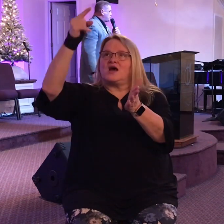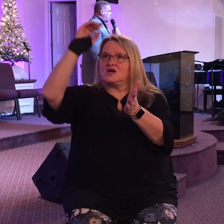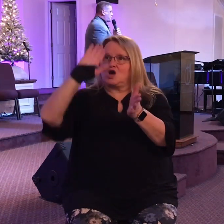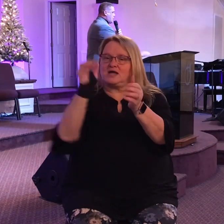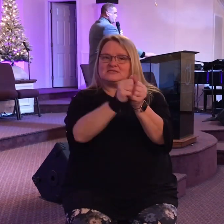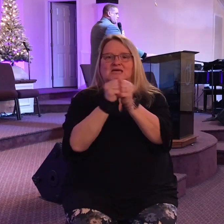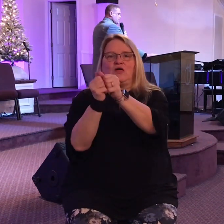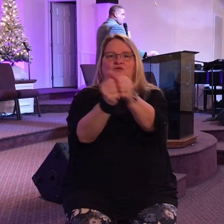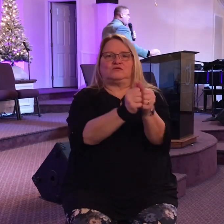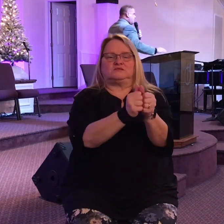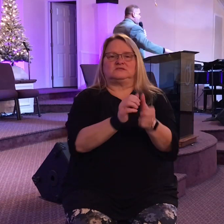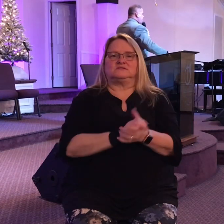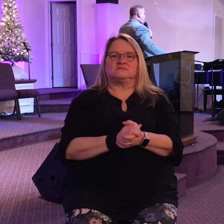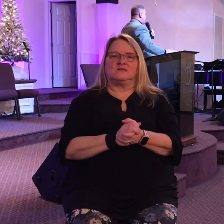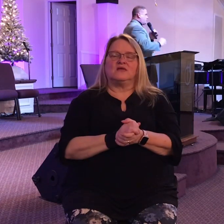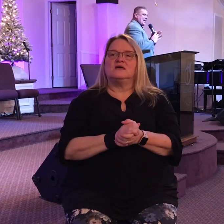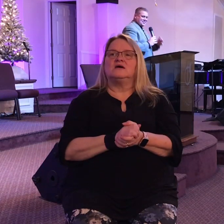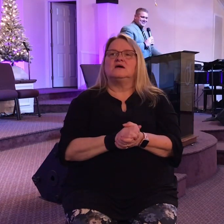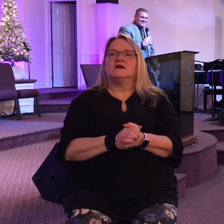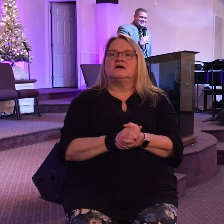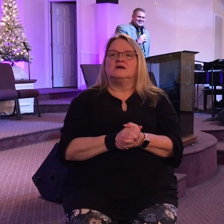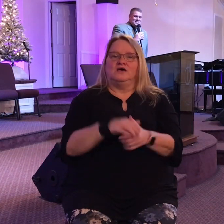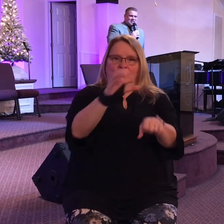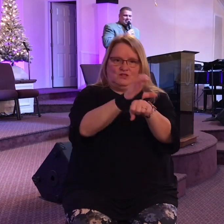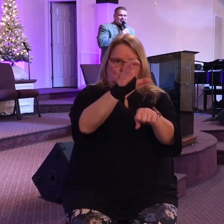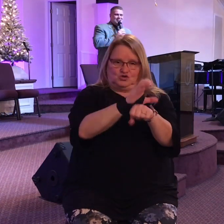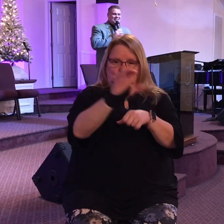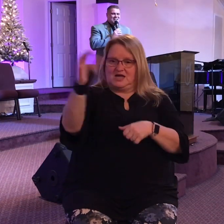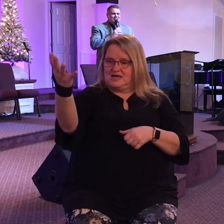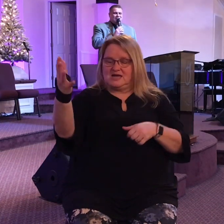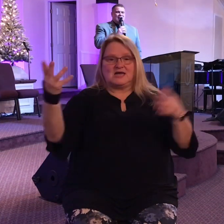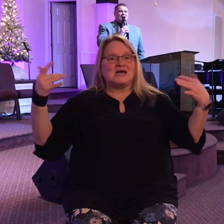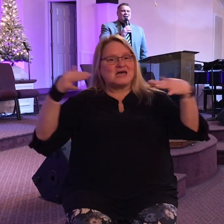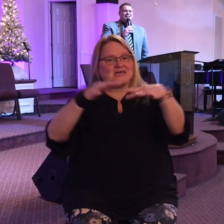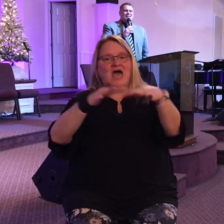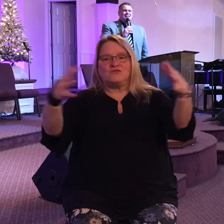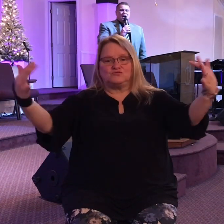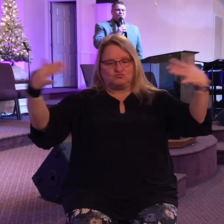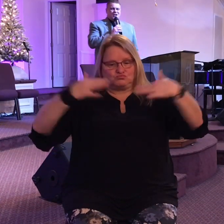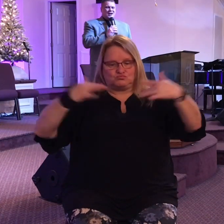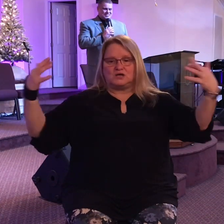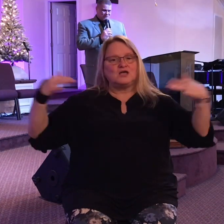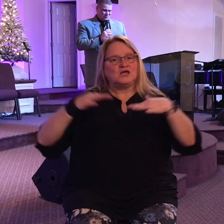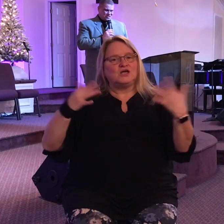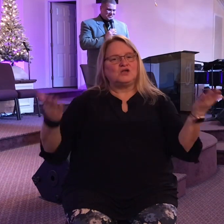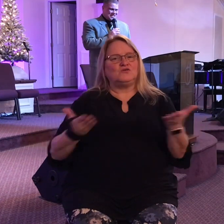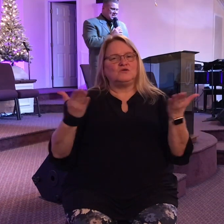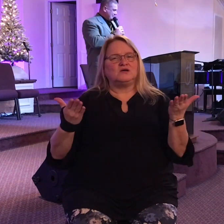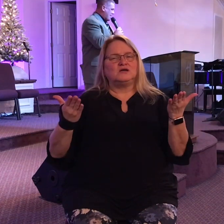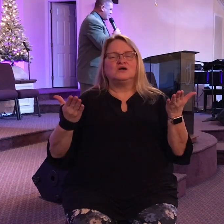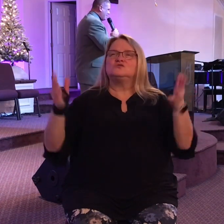Hallelujah. The church gathers to celebrate a very honored guest. Amen. The God of the